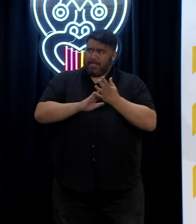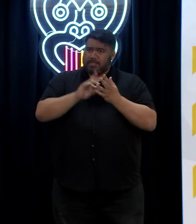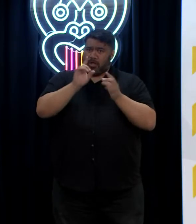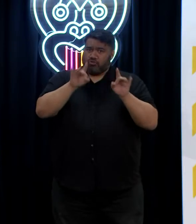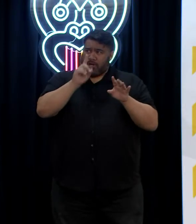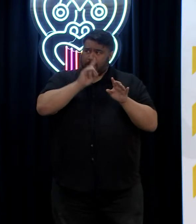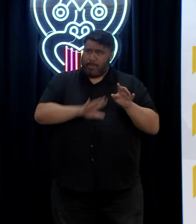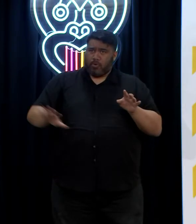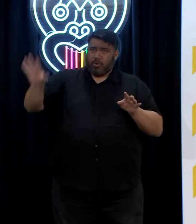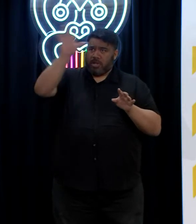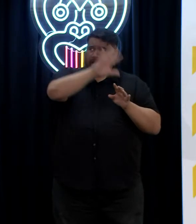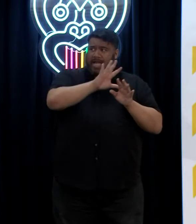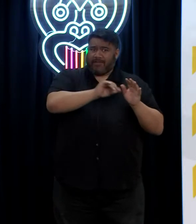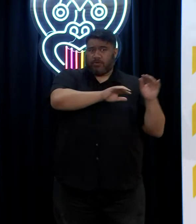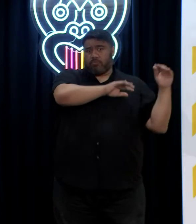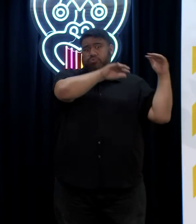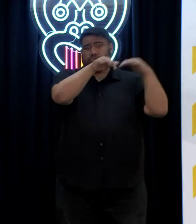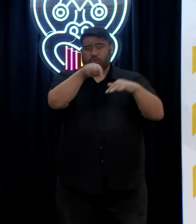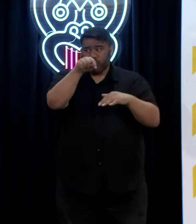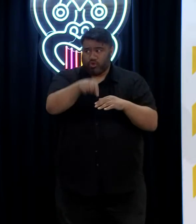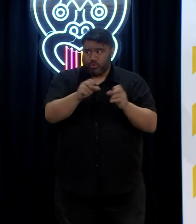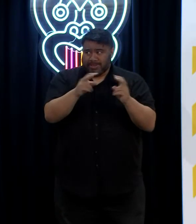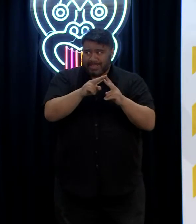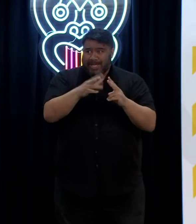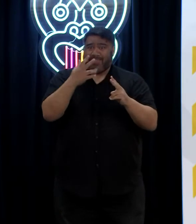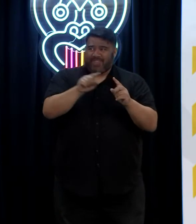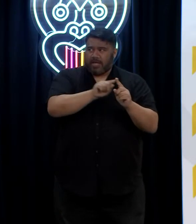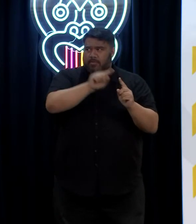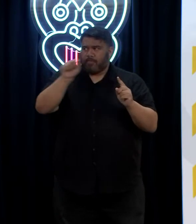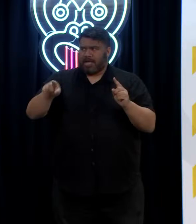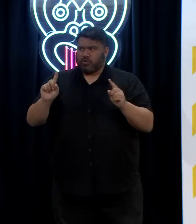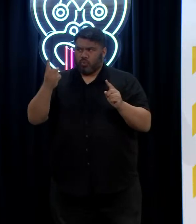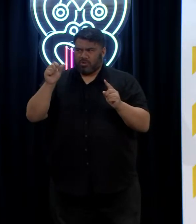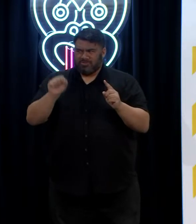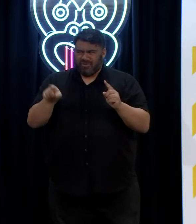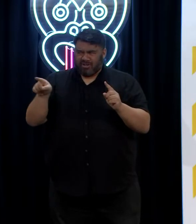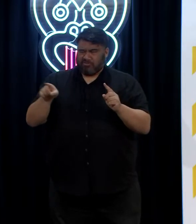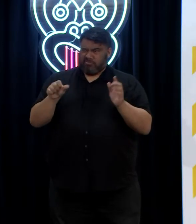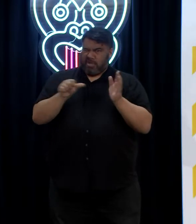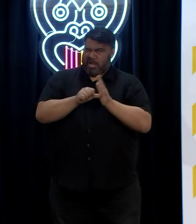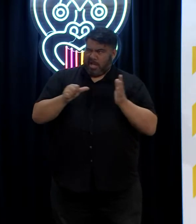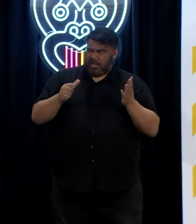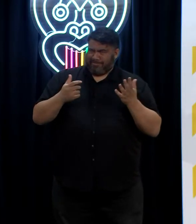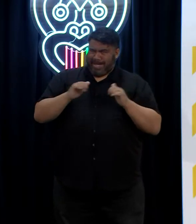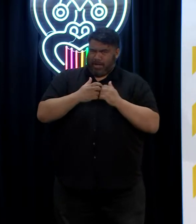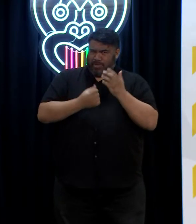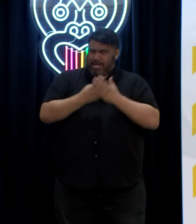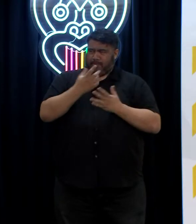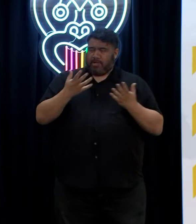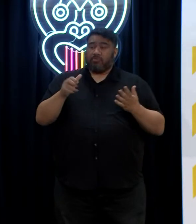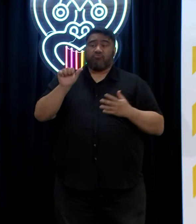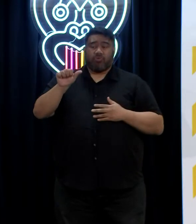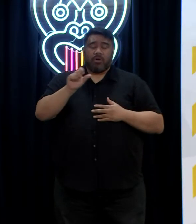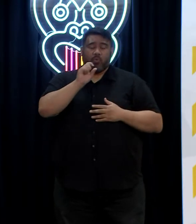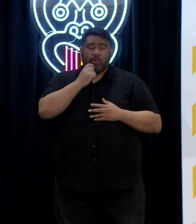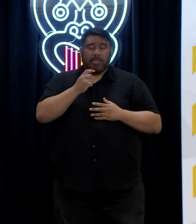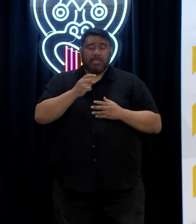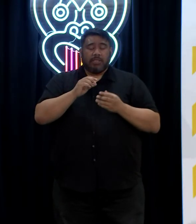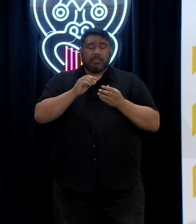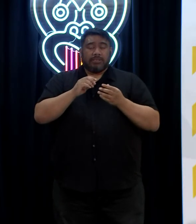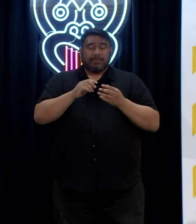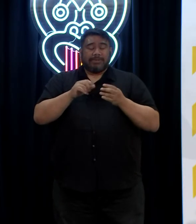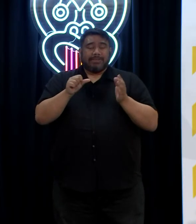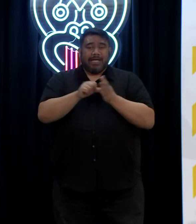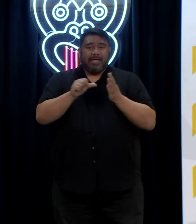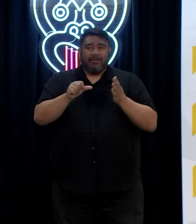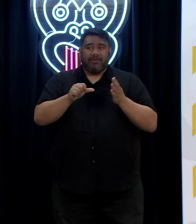a ludicrous idea? Yeah, I think that will be a challenge for those people, but that is something we're going to be working through with authorities and with the New